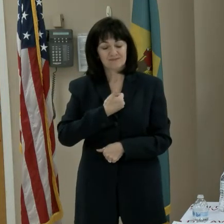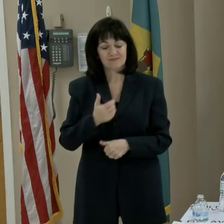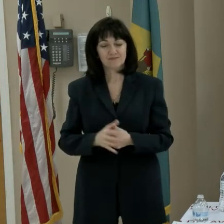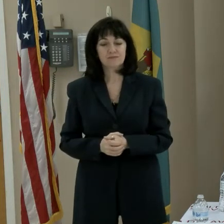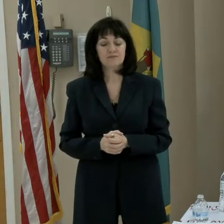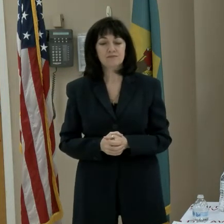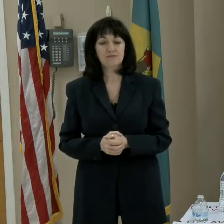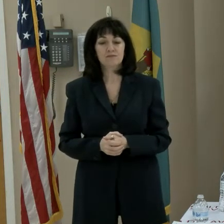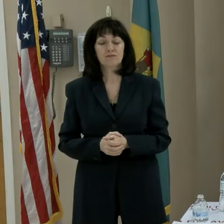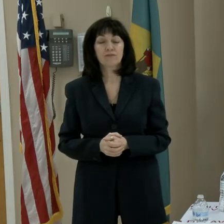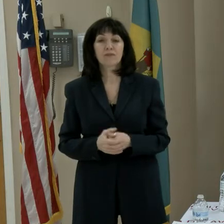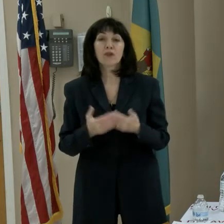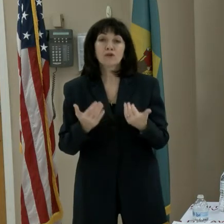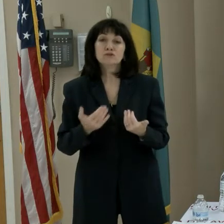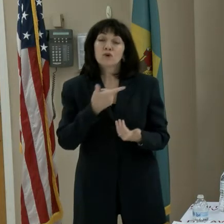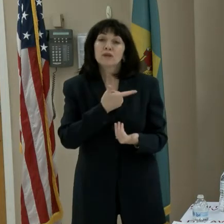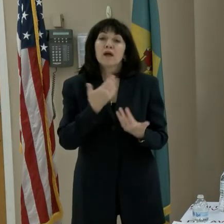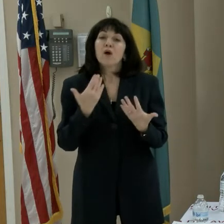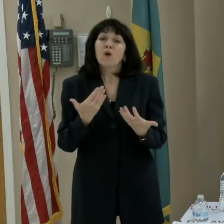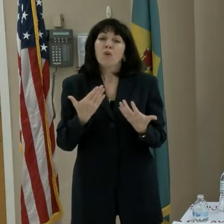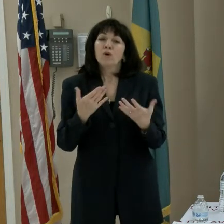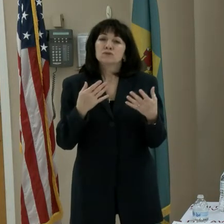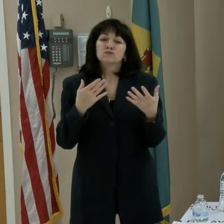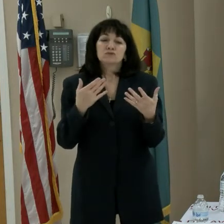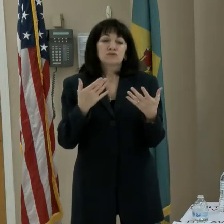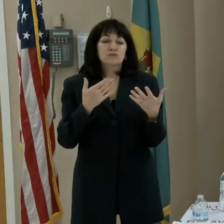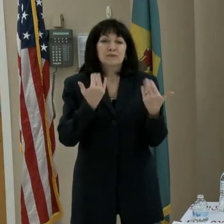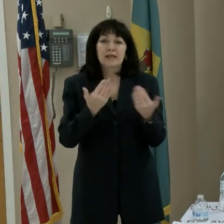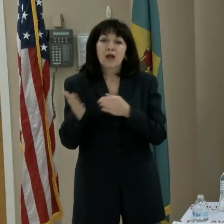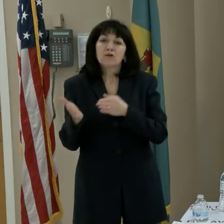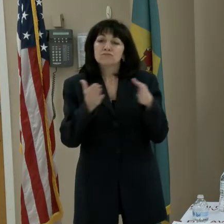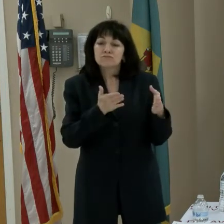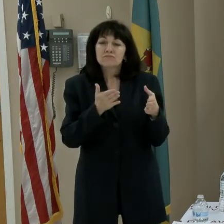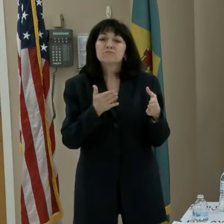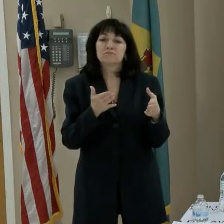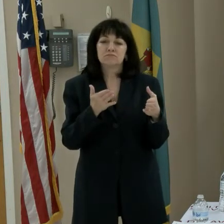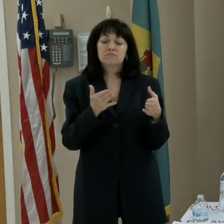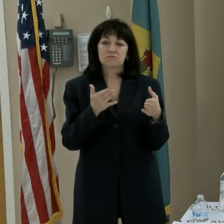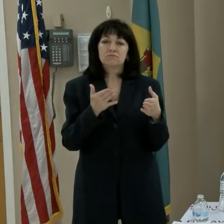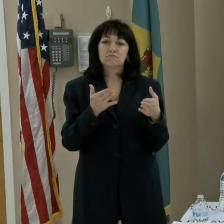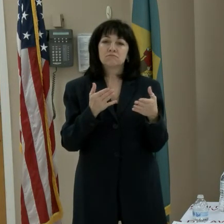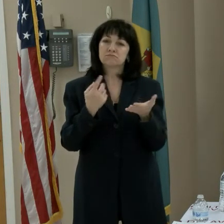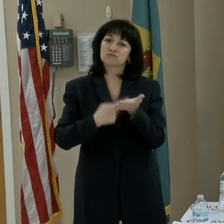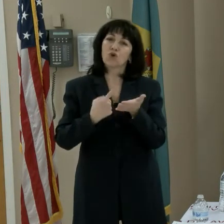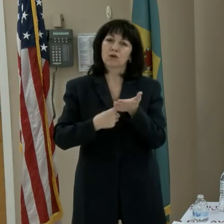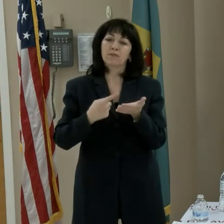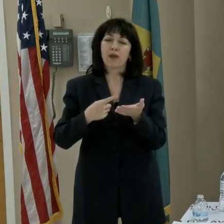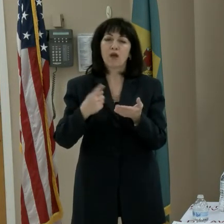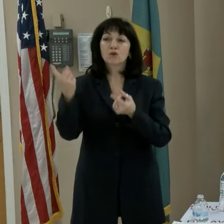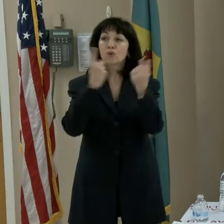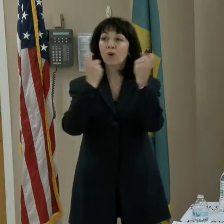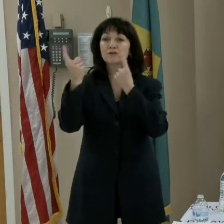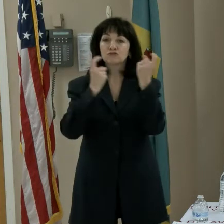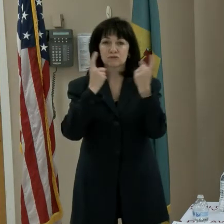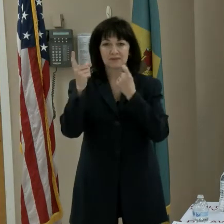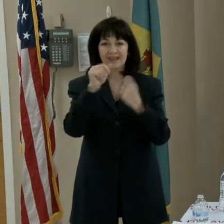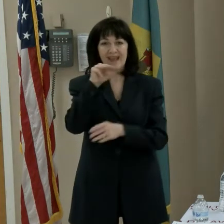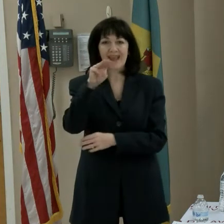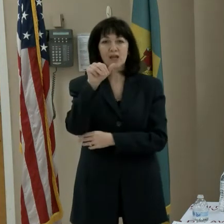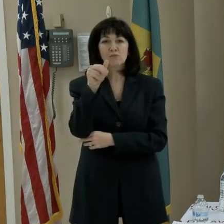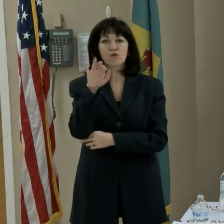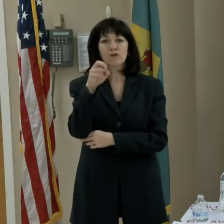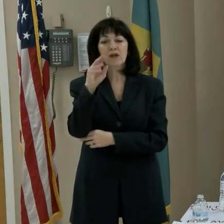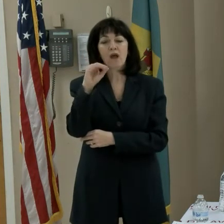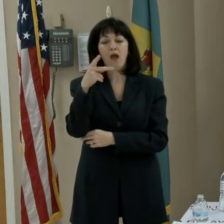So we can go right into the questions, and thank you again for sending them in to us. Anne Marie Hobson asks if we know how